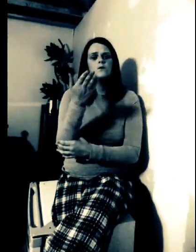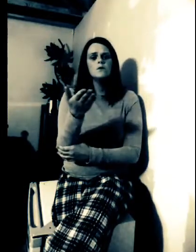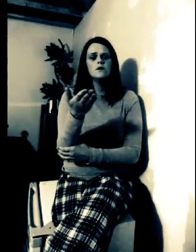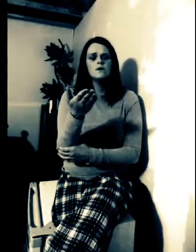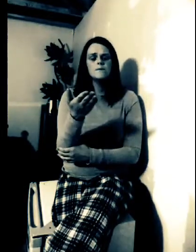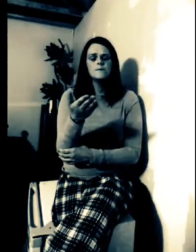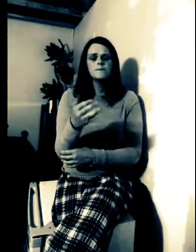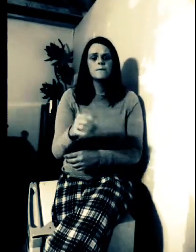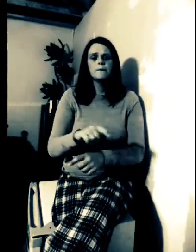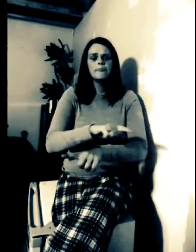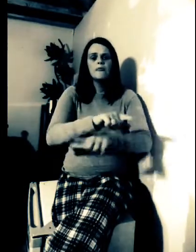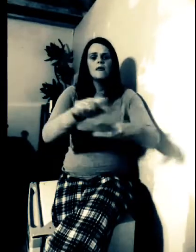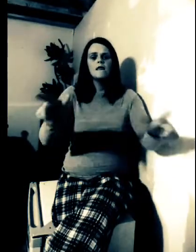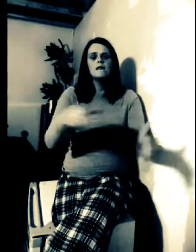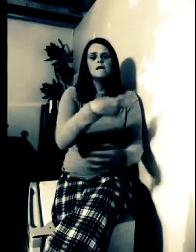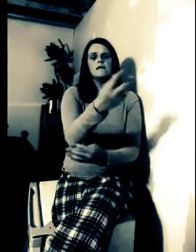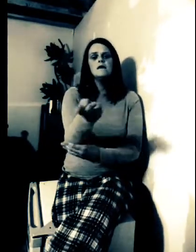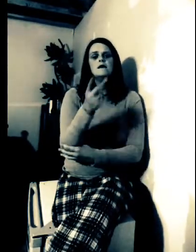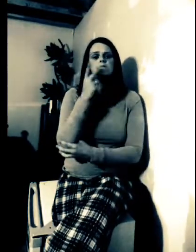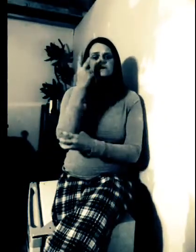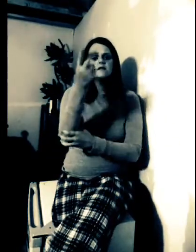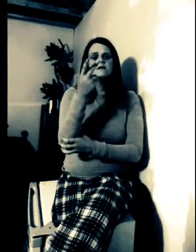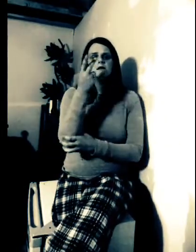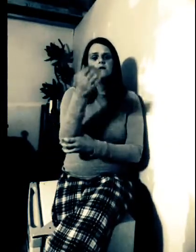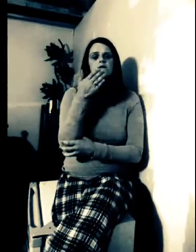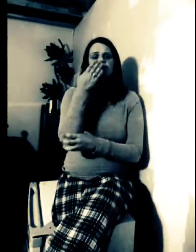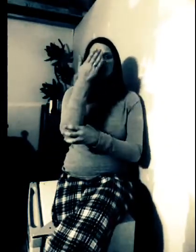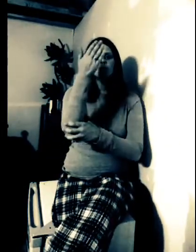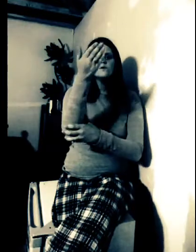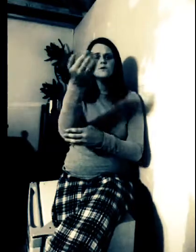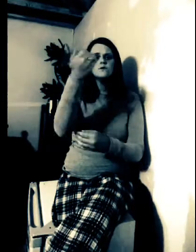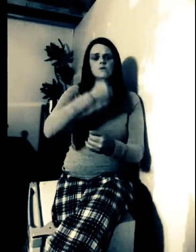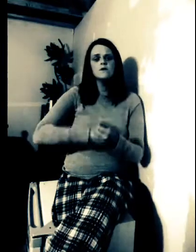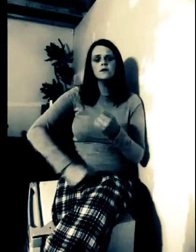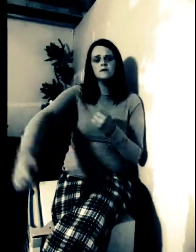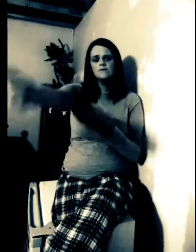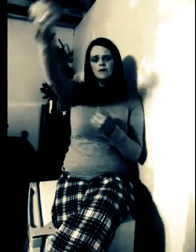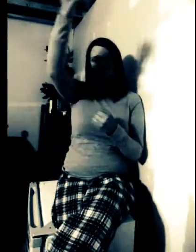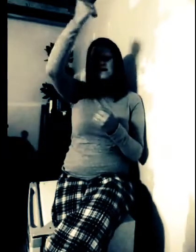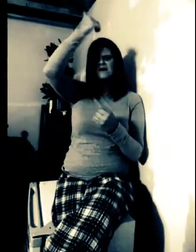Let them see you Let In me